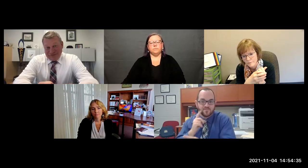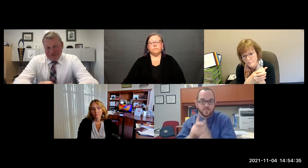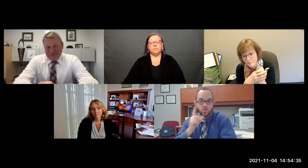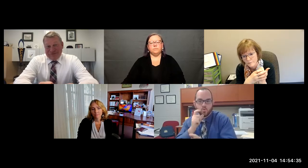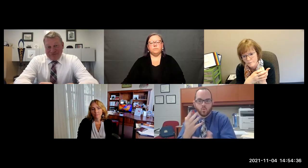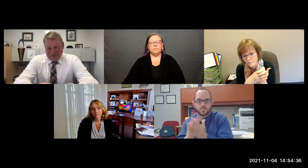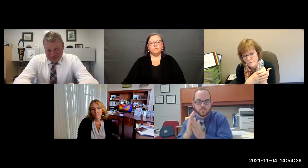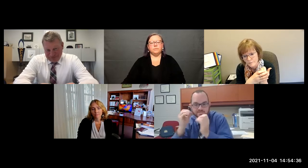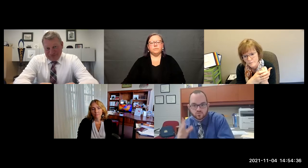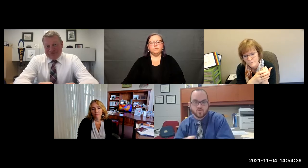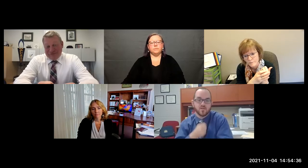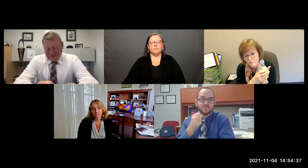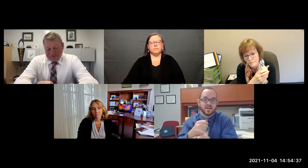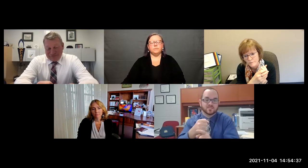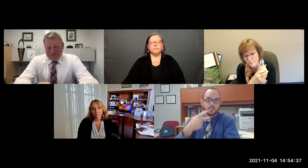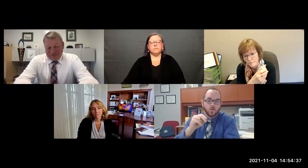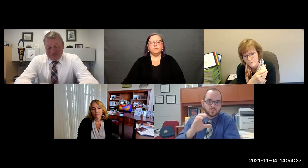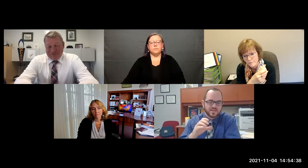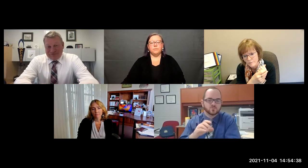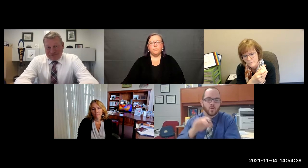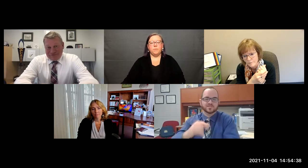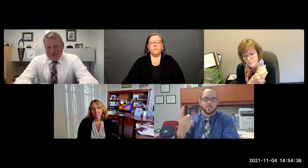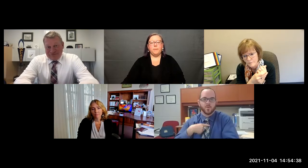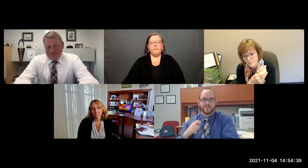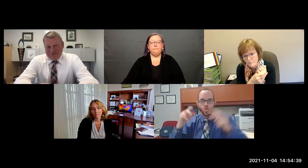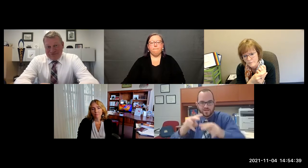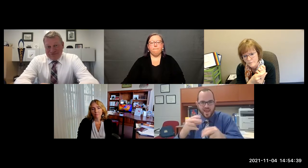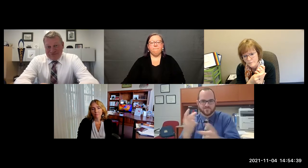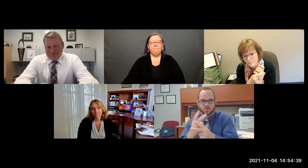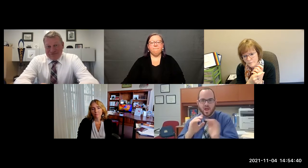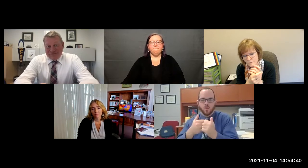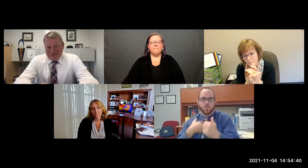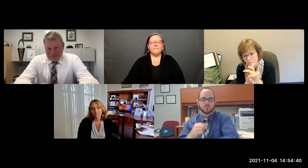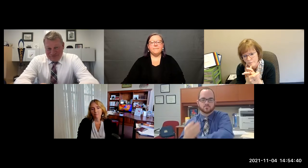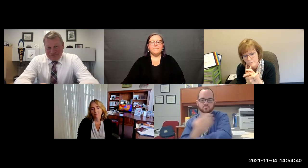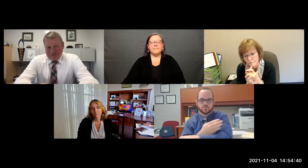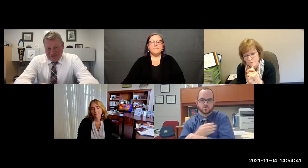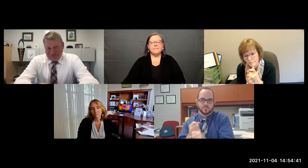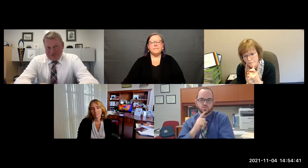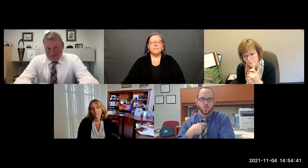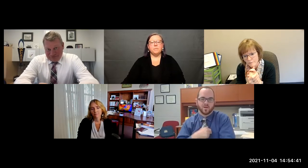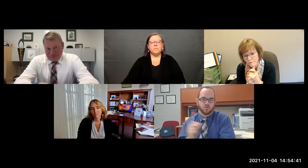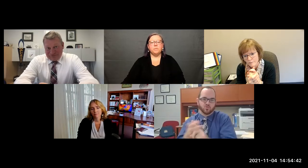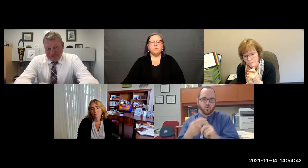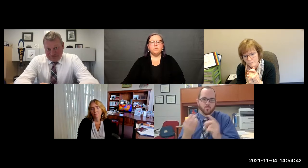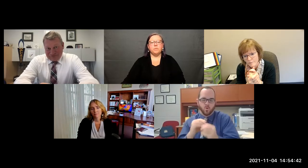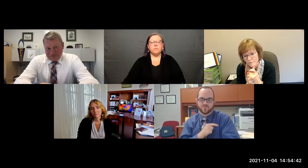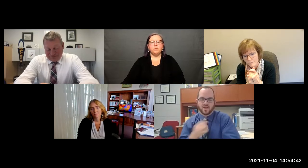So that has an impact on deaf people who are aspiring to be credentialed teachers, and thinking about how we can look at that and figure out ways to improve